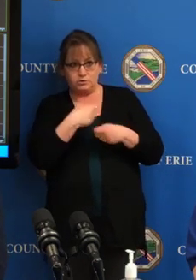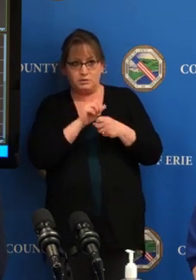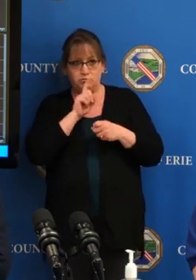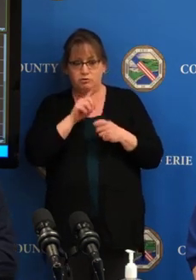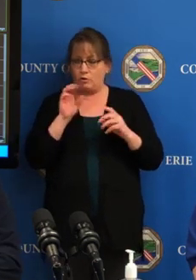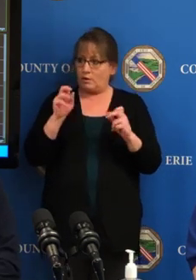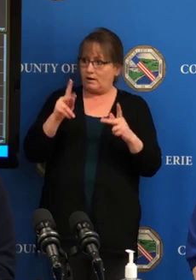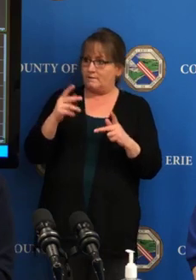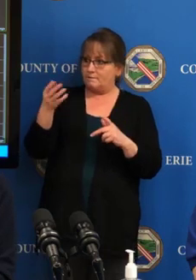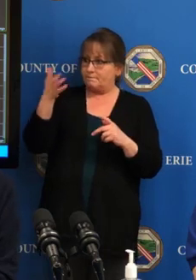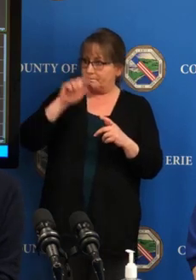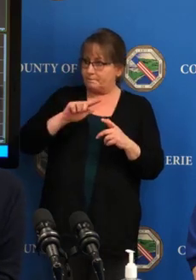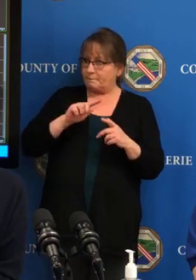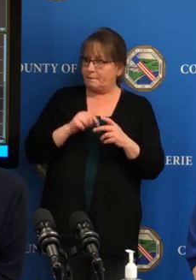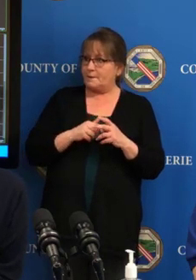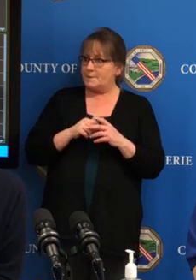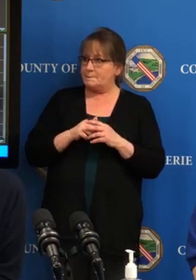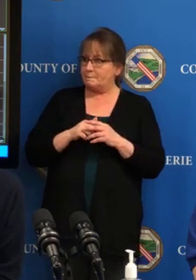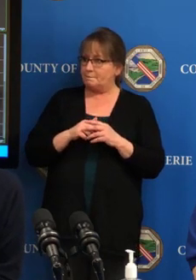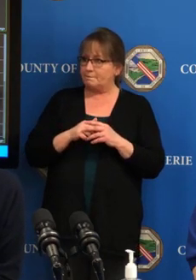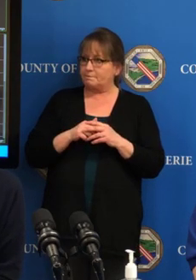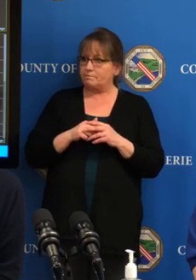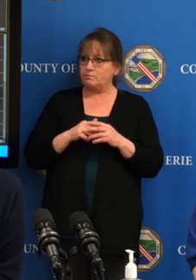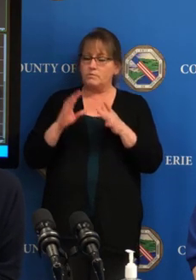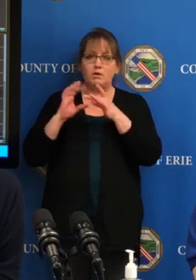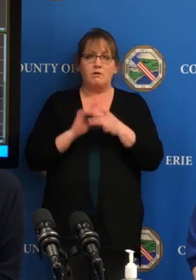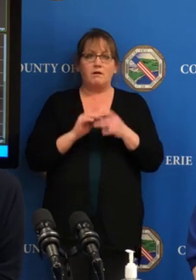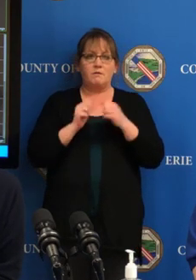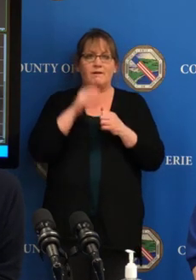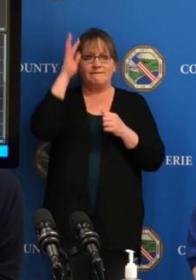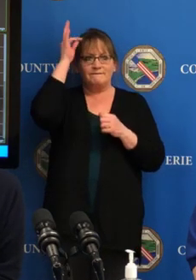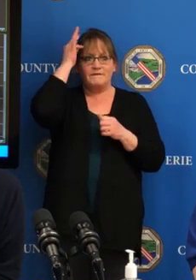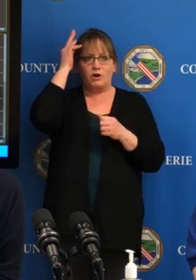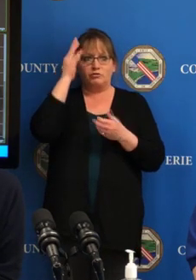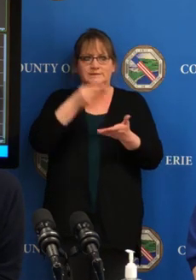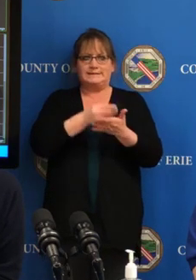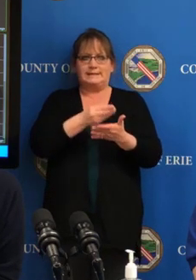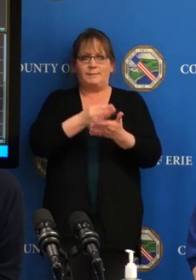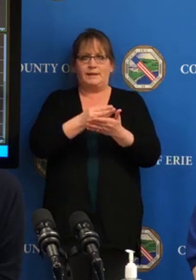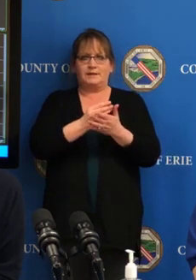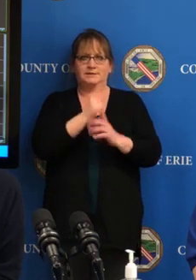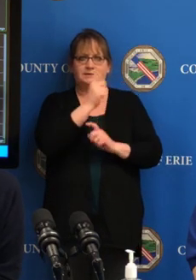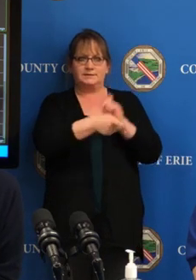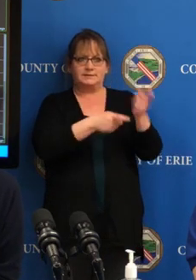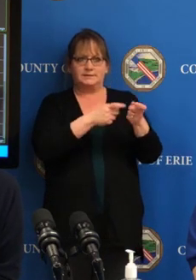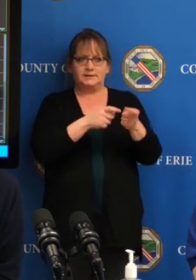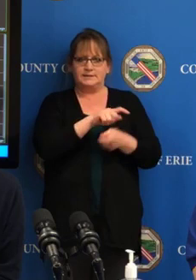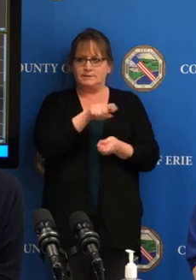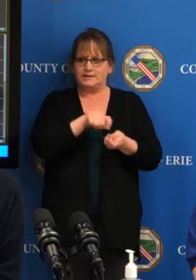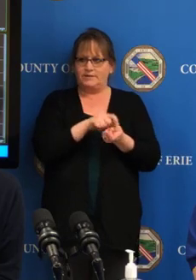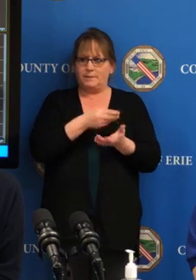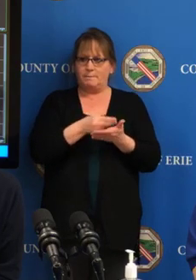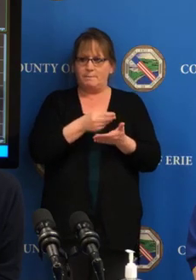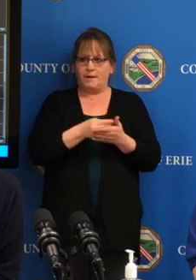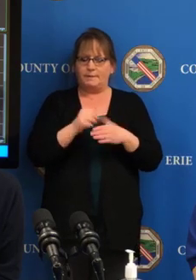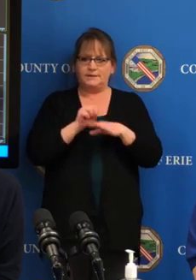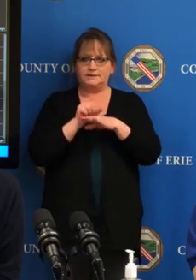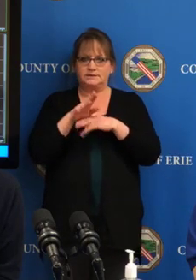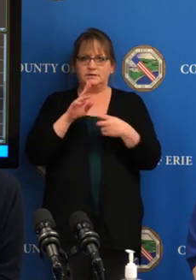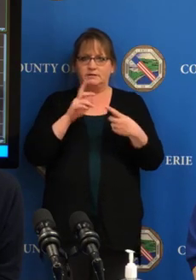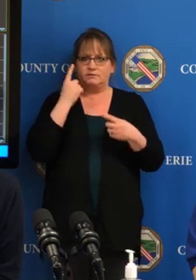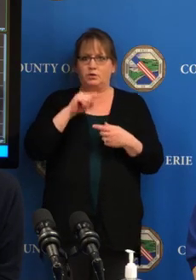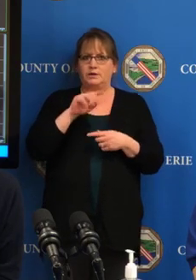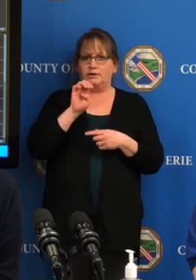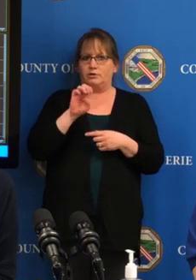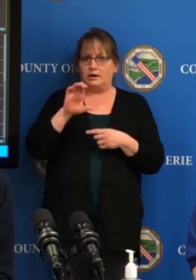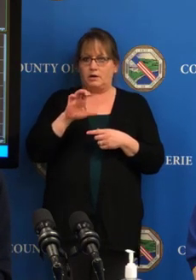question. Next one is regarding the federal stimulus package, and specifically money coming to Erie County. Can you talk a little bit more about the funding,